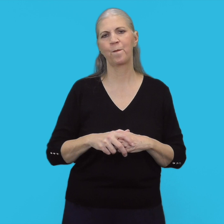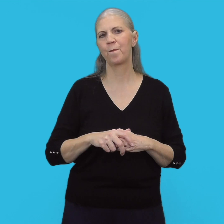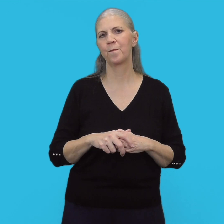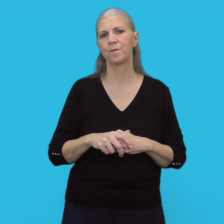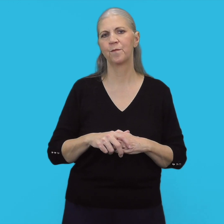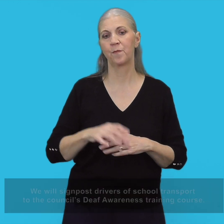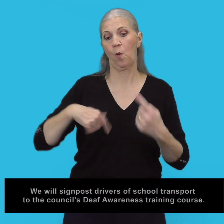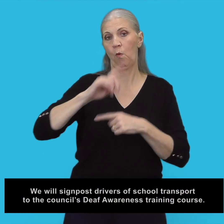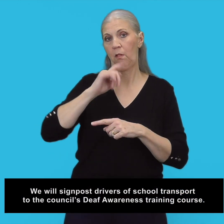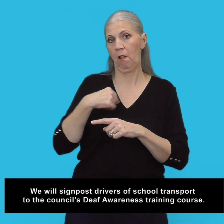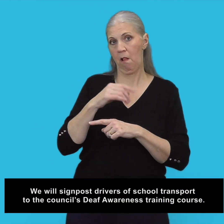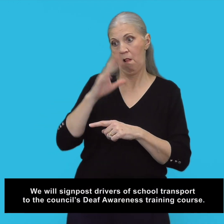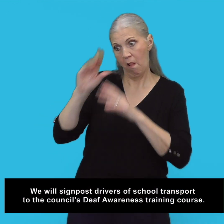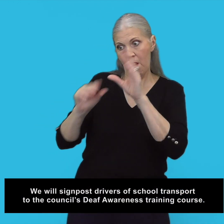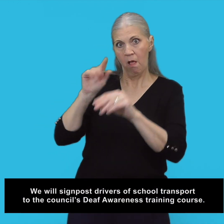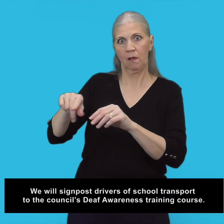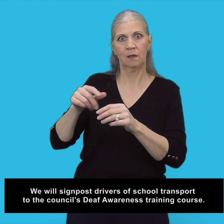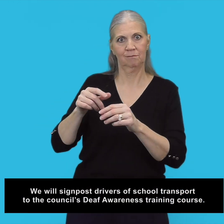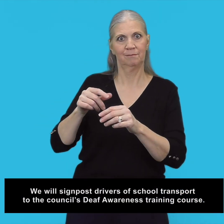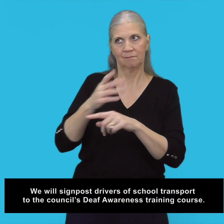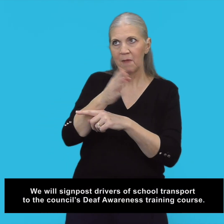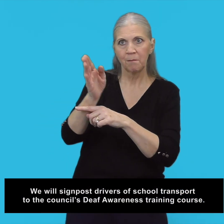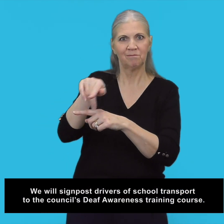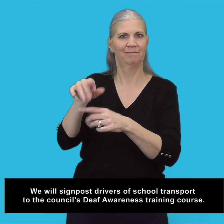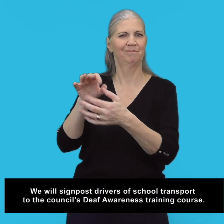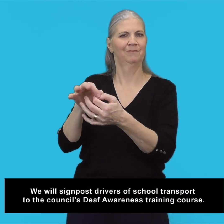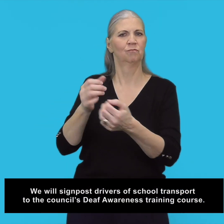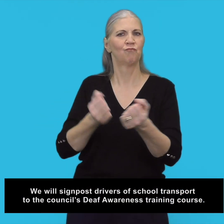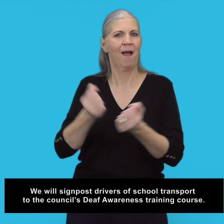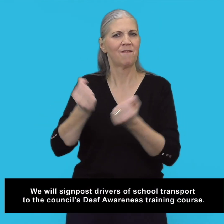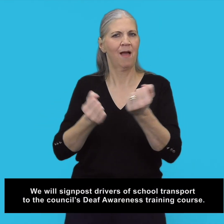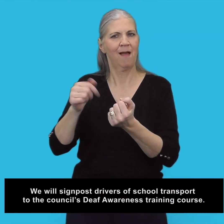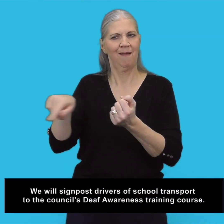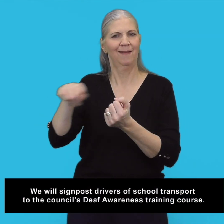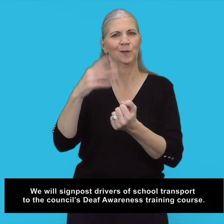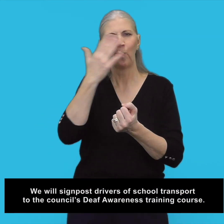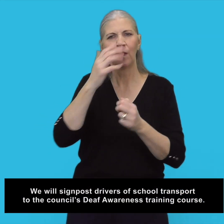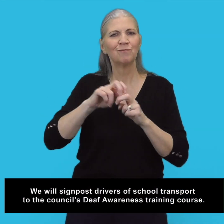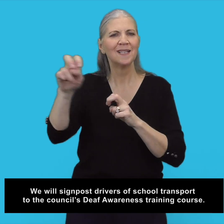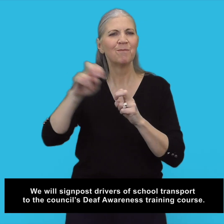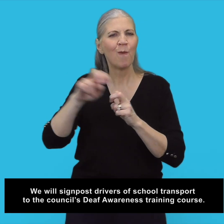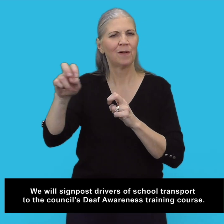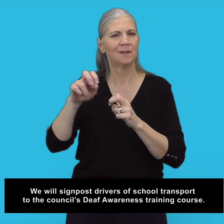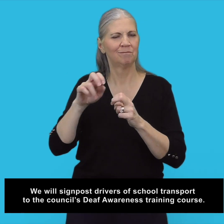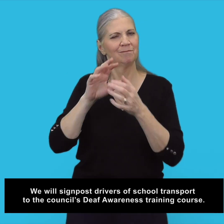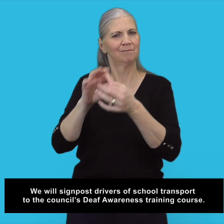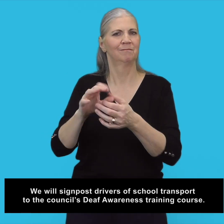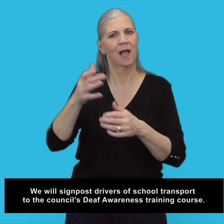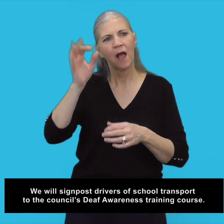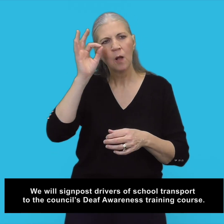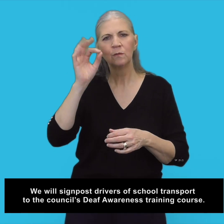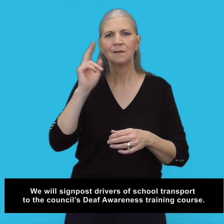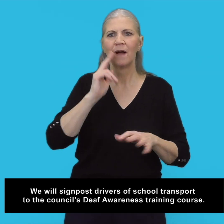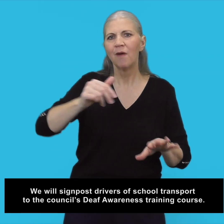We will signpost drivers of school transport to the Council's Deaf Awareness Training course.